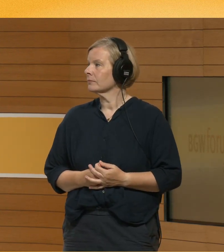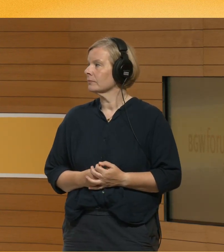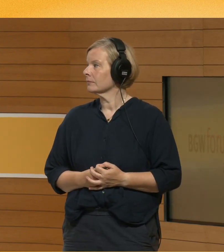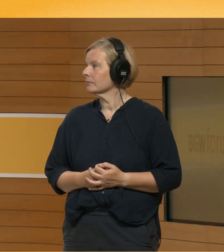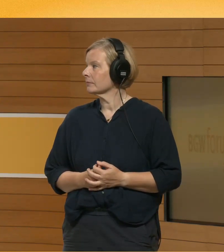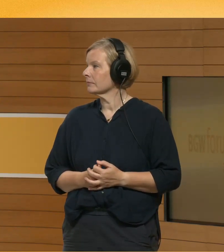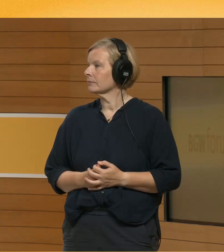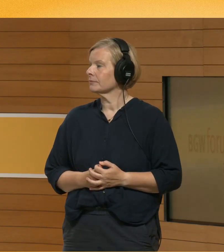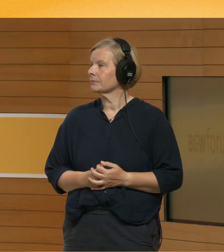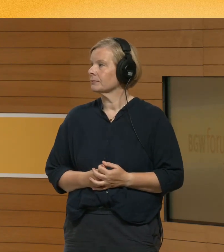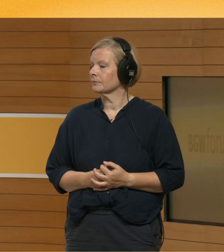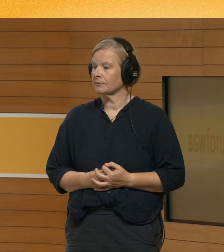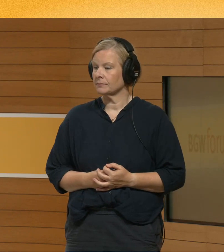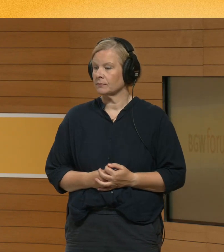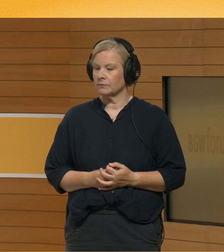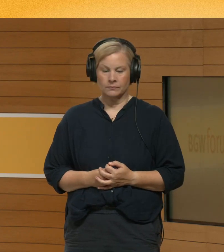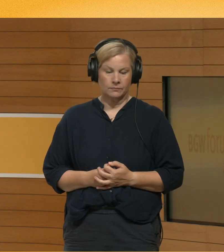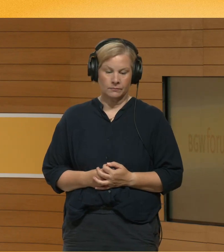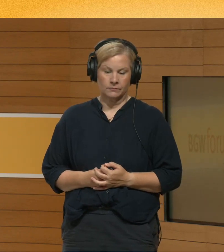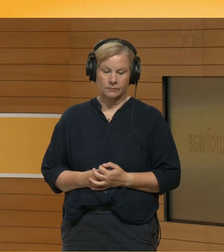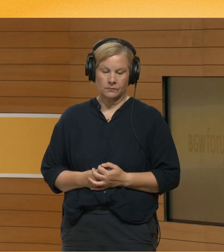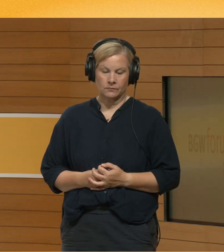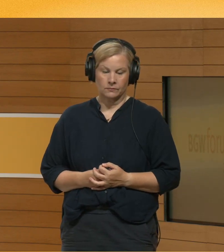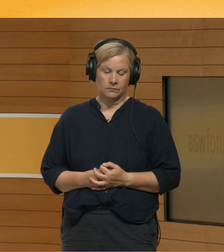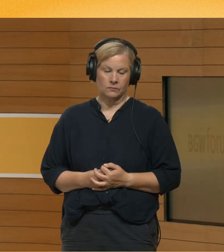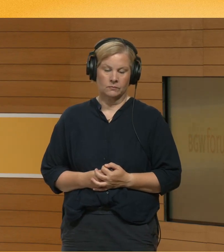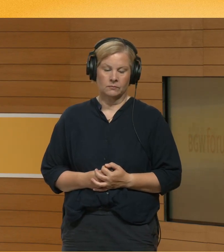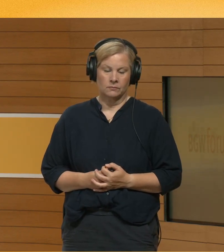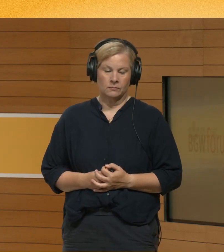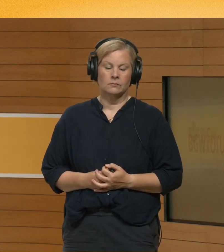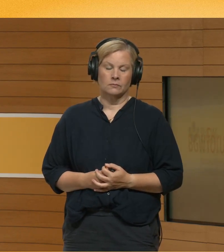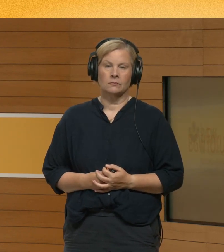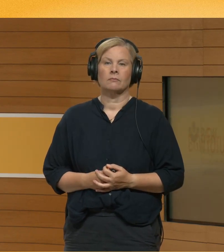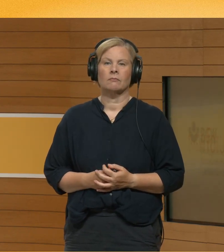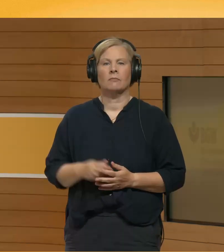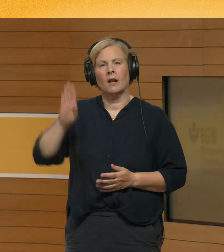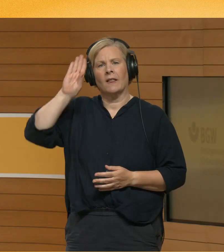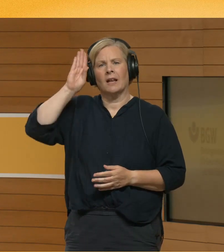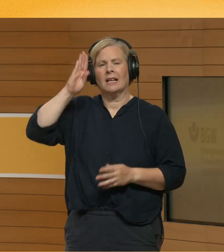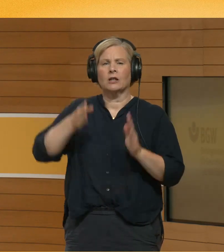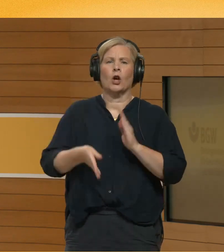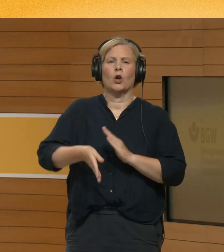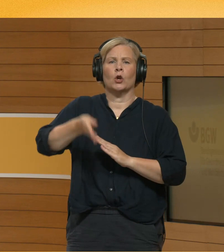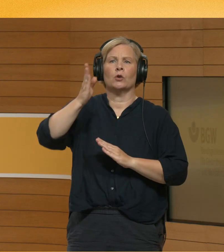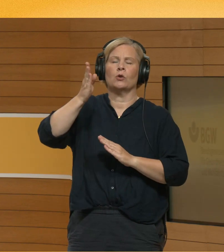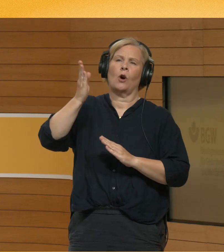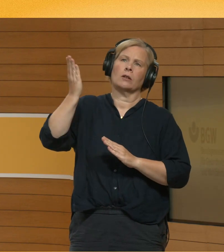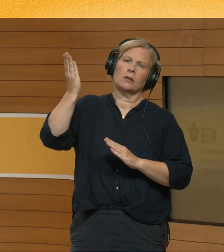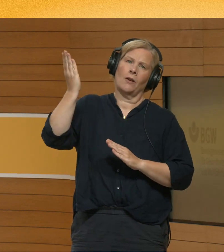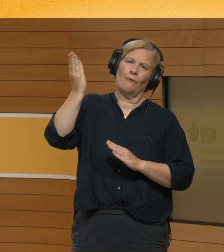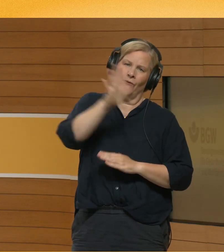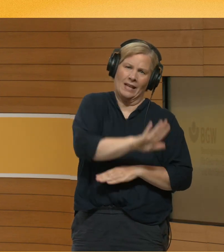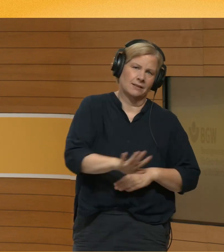remote hospital in the northwest of Ireland. We would have, I suppose, traditional issues